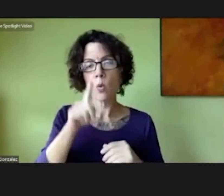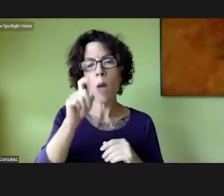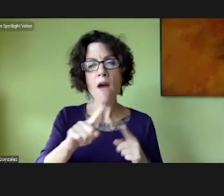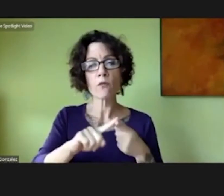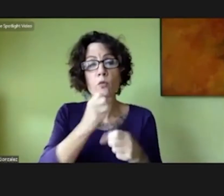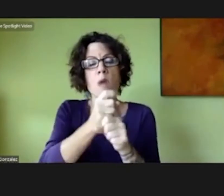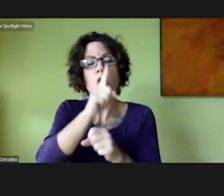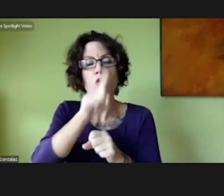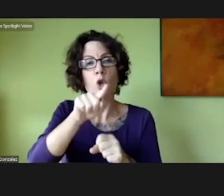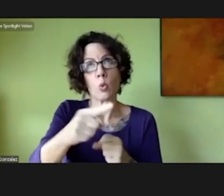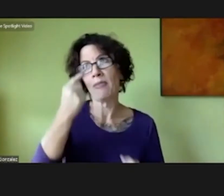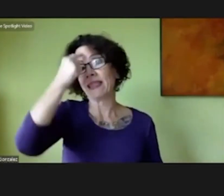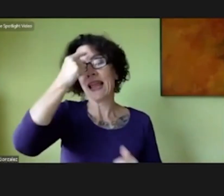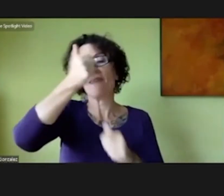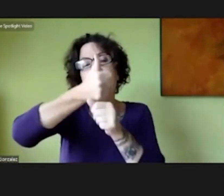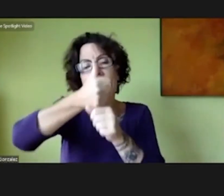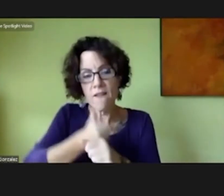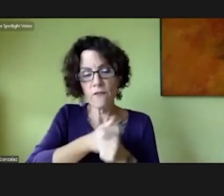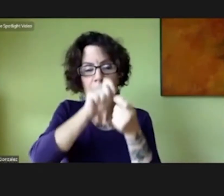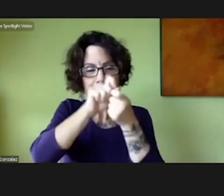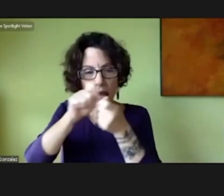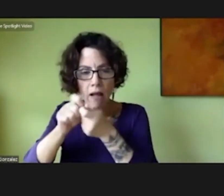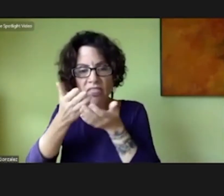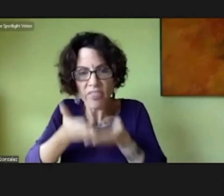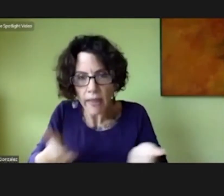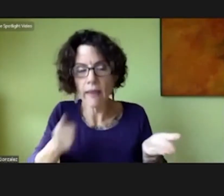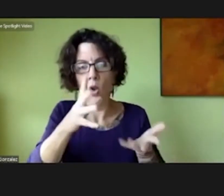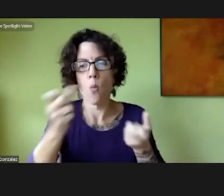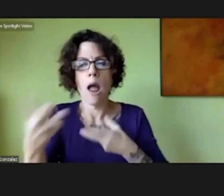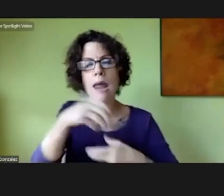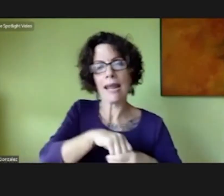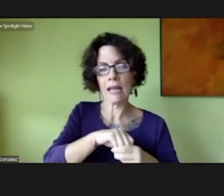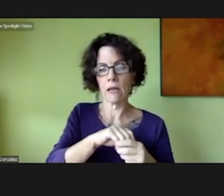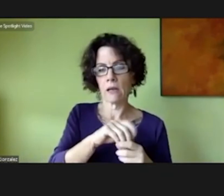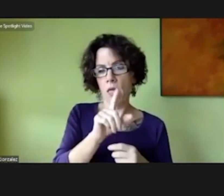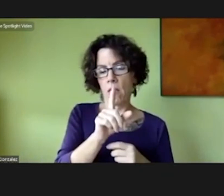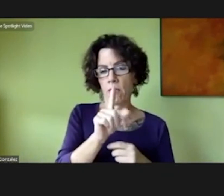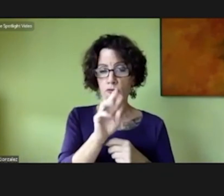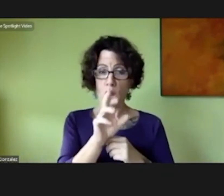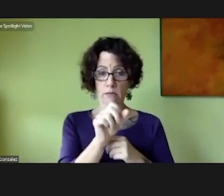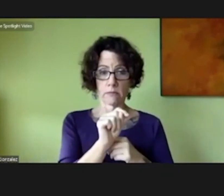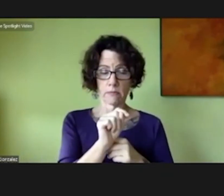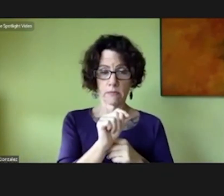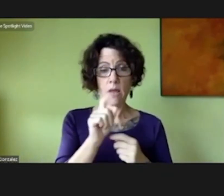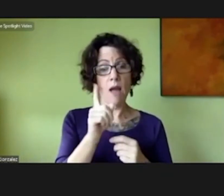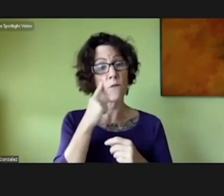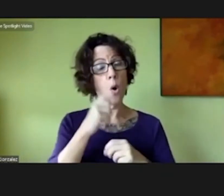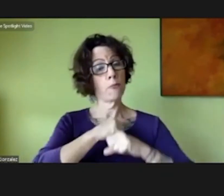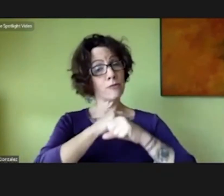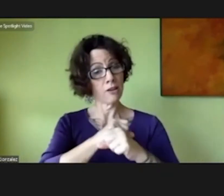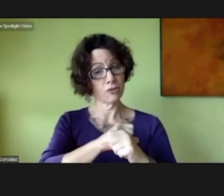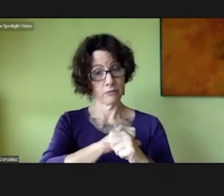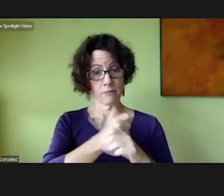listed in your will is now protected in the trust. It's really a process. You have to make sure